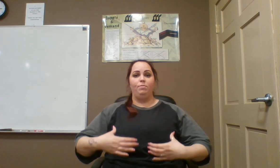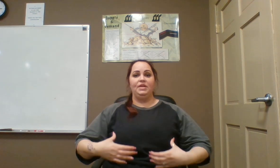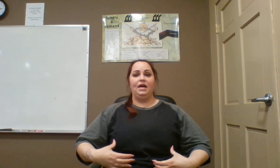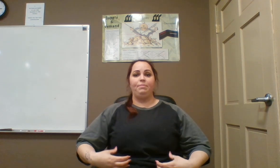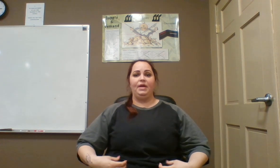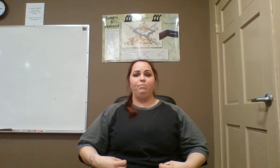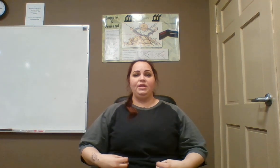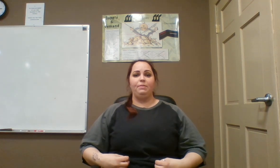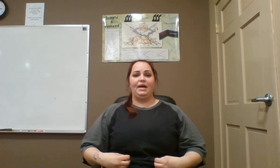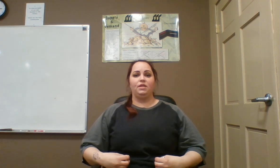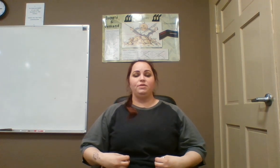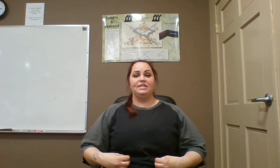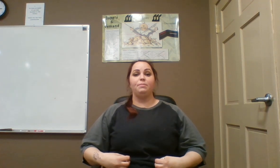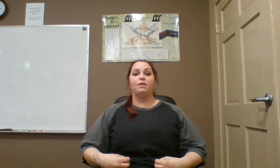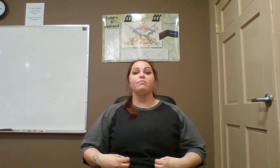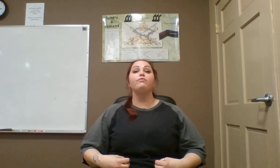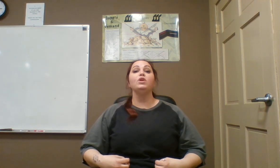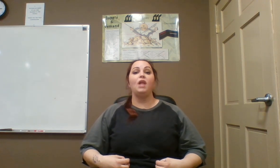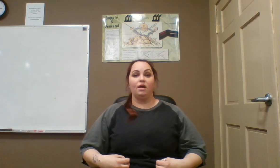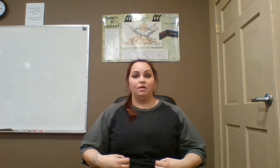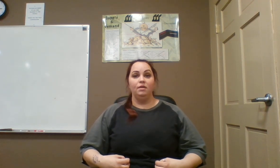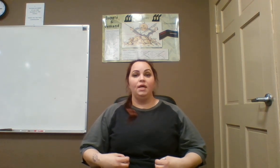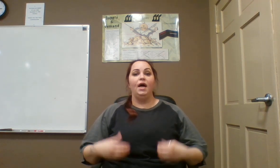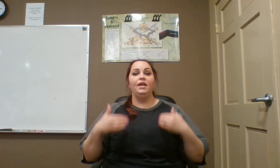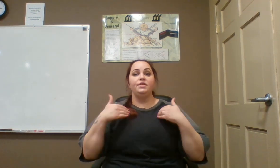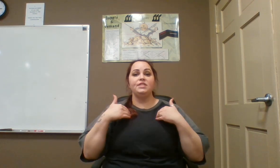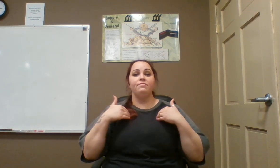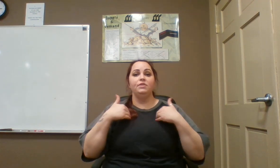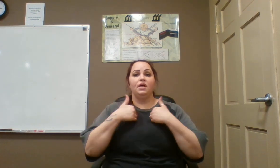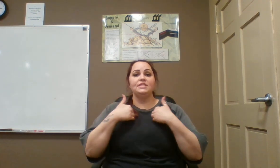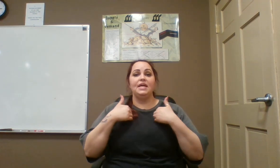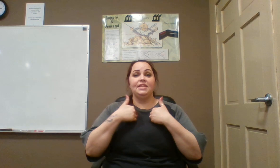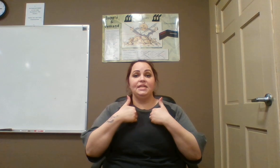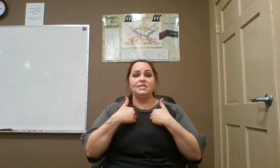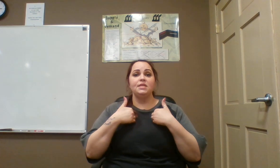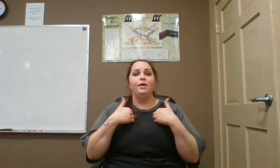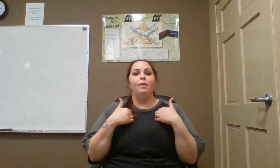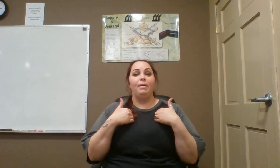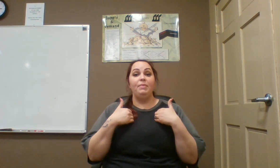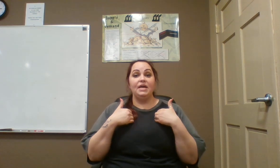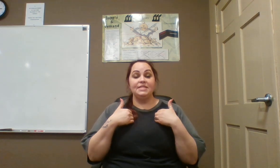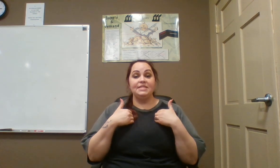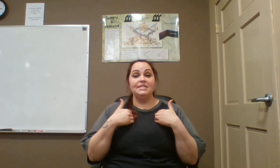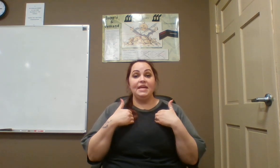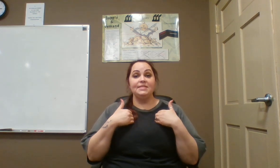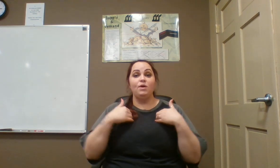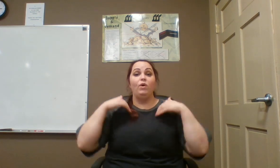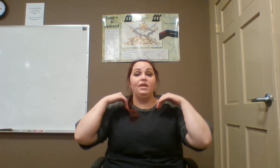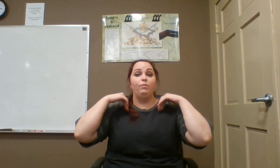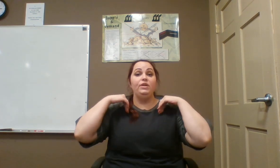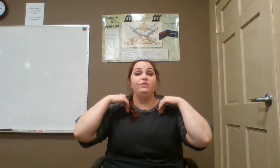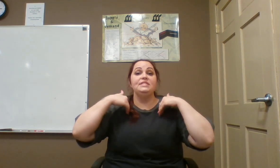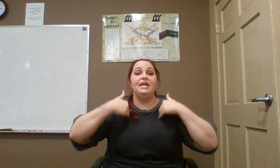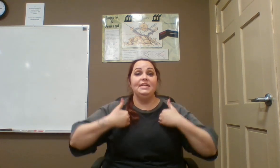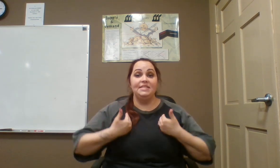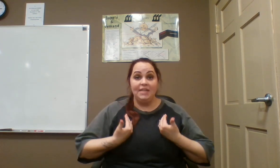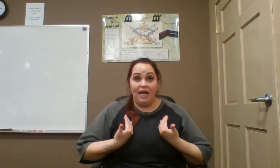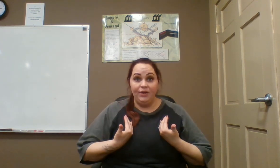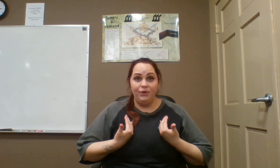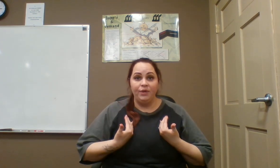it up, and bring it back closed at the bottom for lung. Another sign for lung is like this, but because this is ASL 1 and we know this sign is tired,